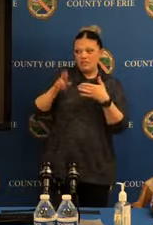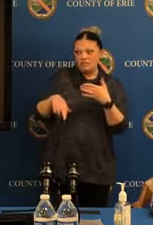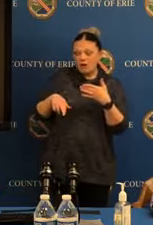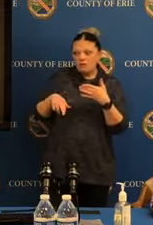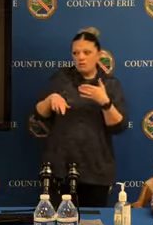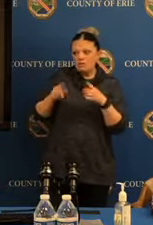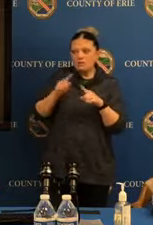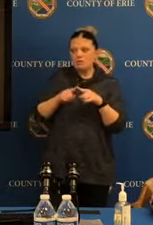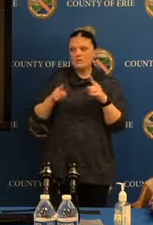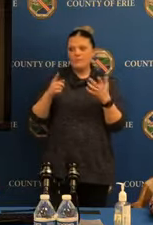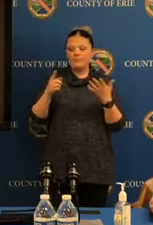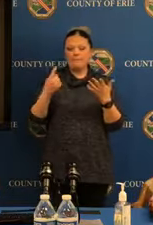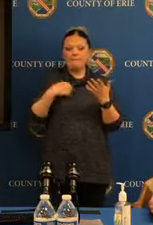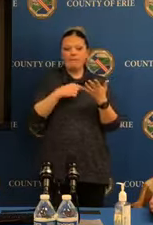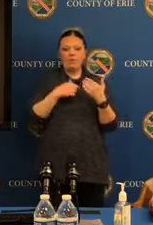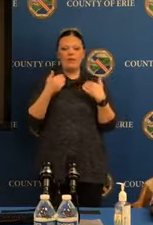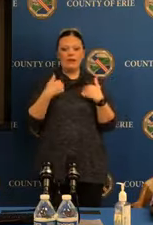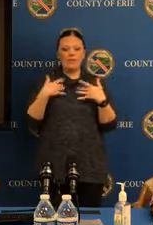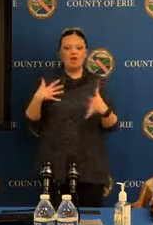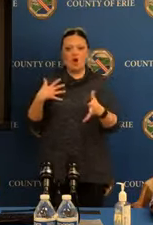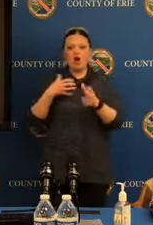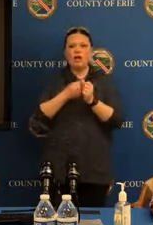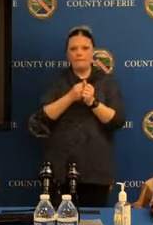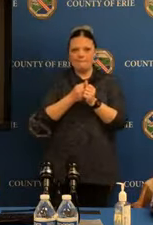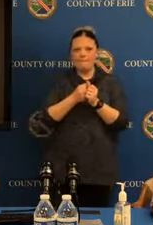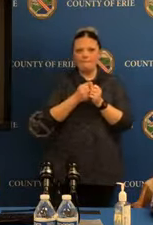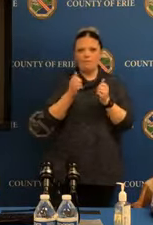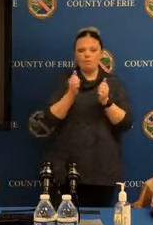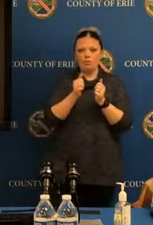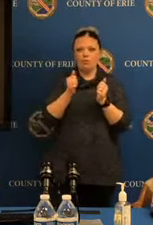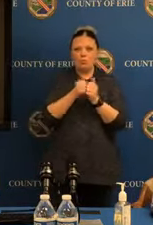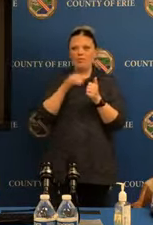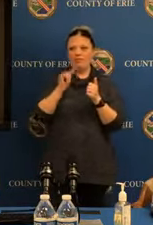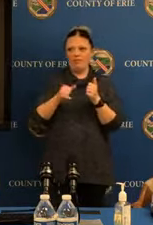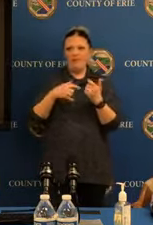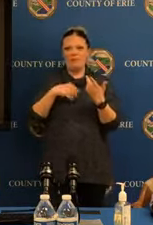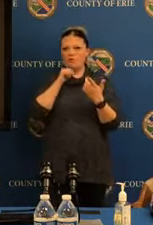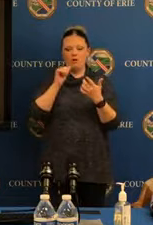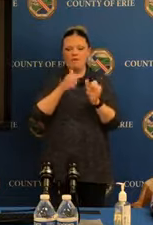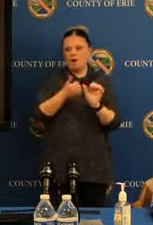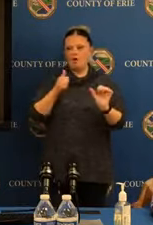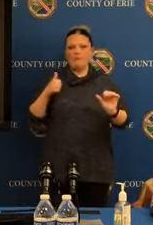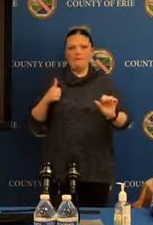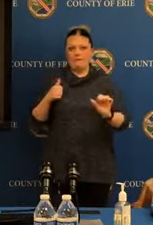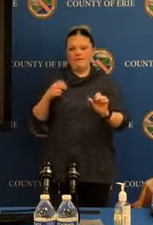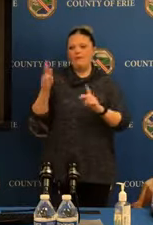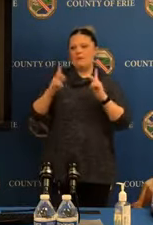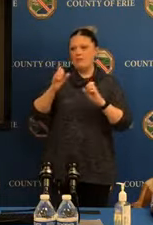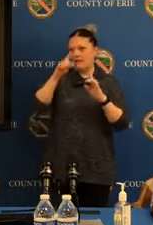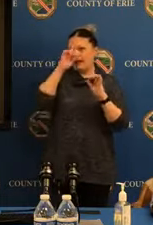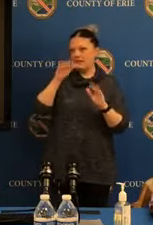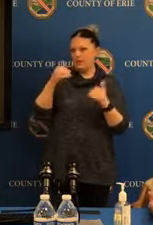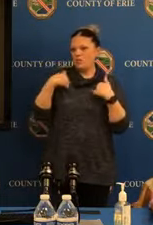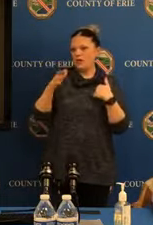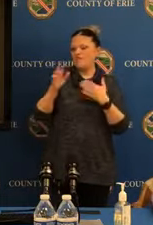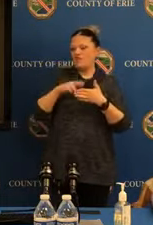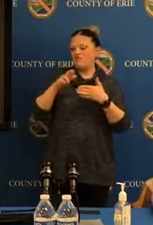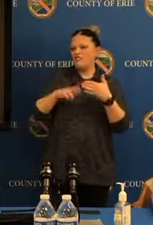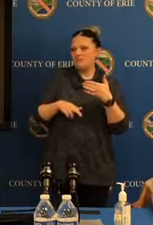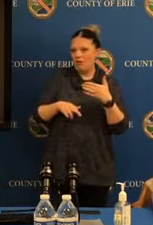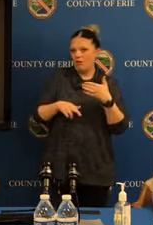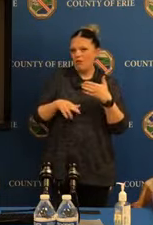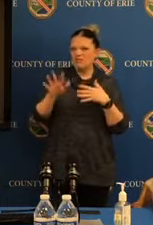results. But we have caught up with much of the backlog, and people can expect to get their test